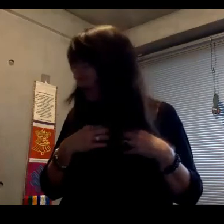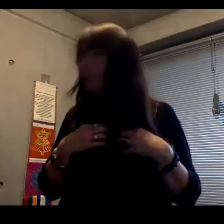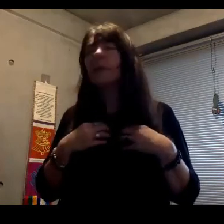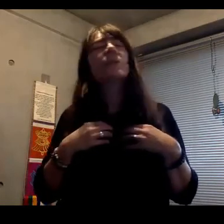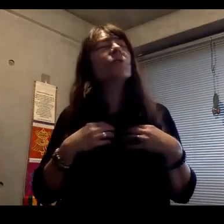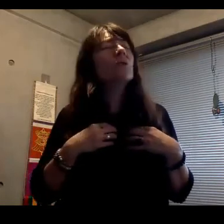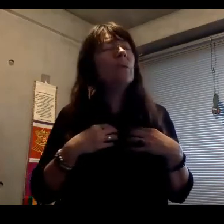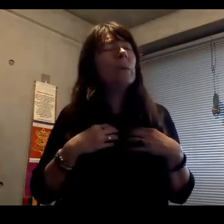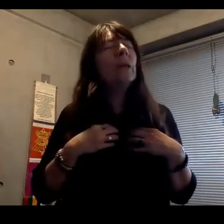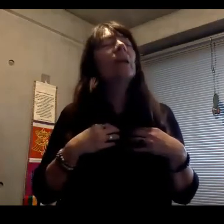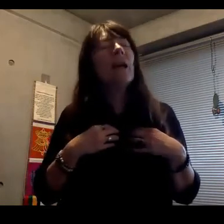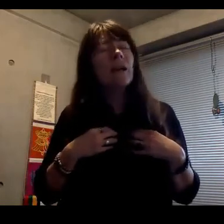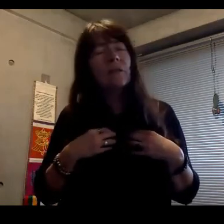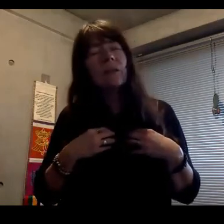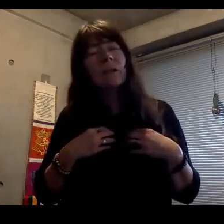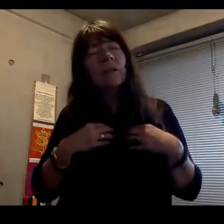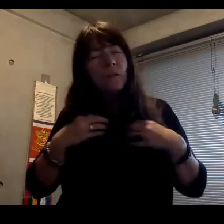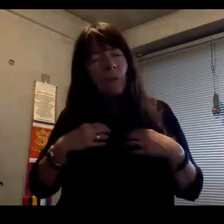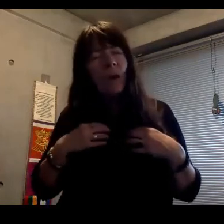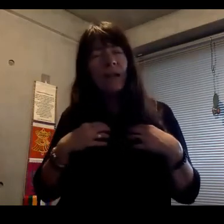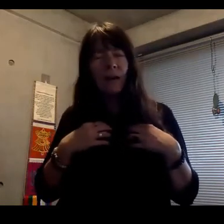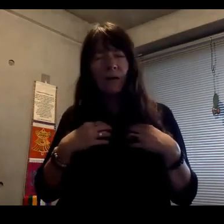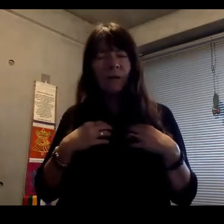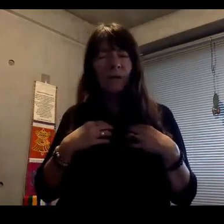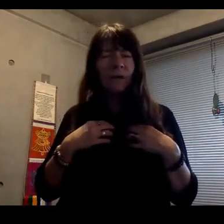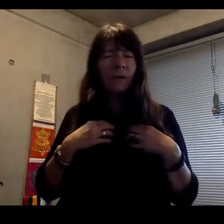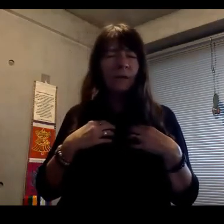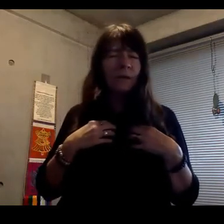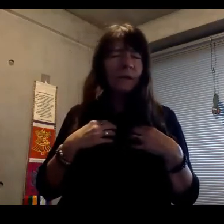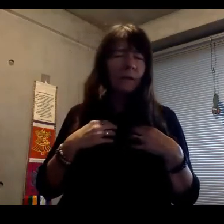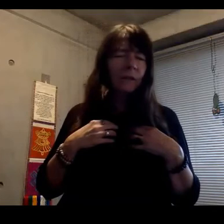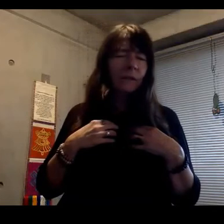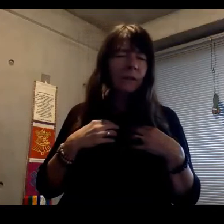No. Is this true for me? Yes. Right now.